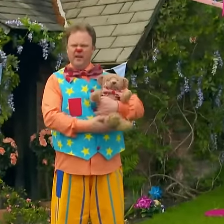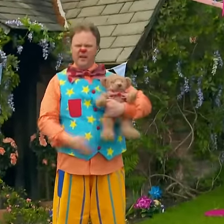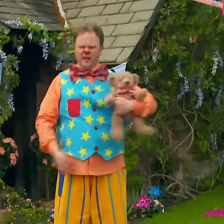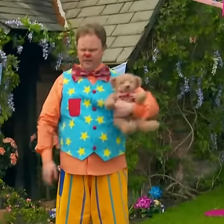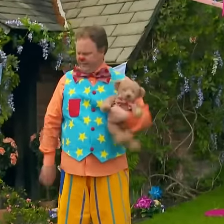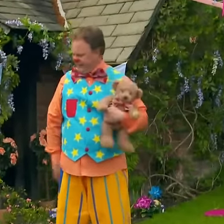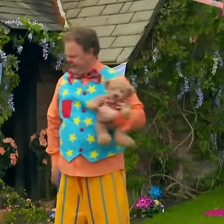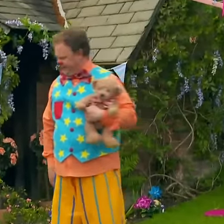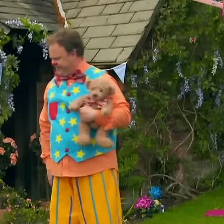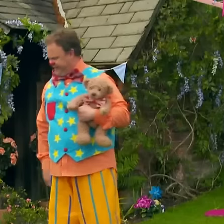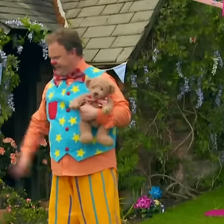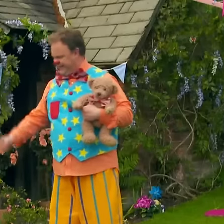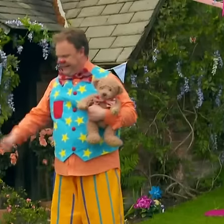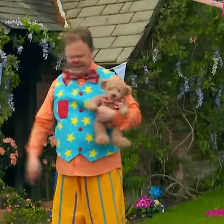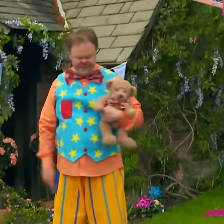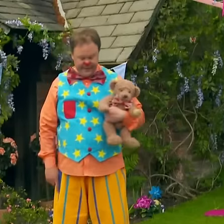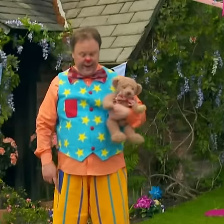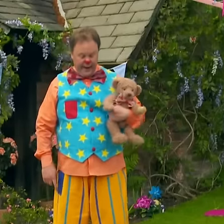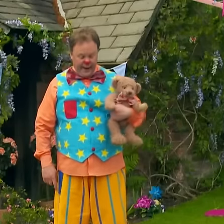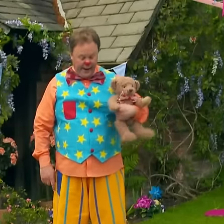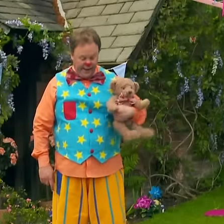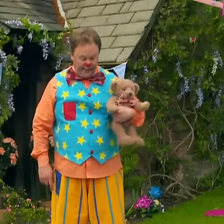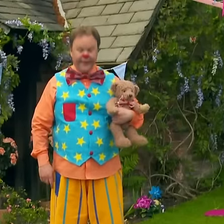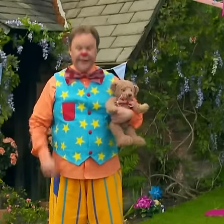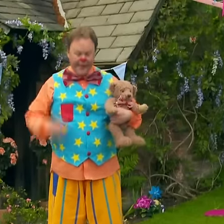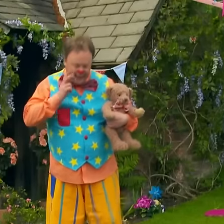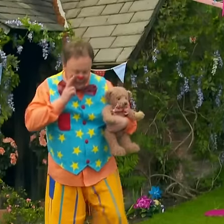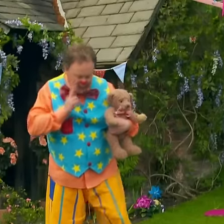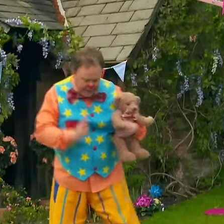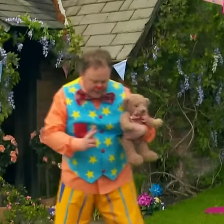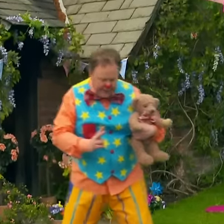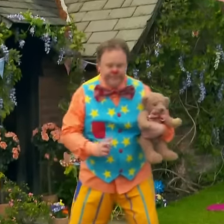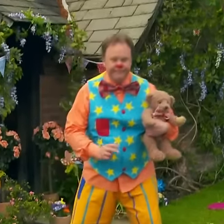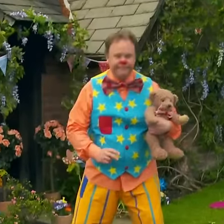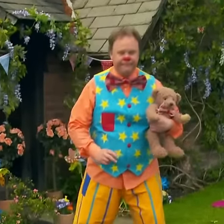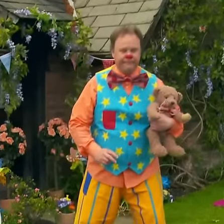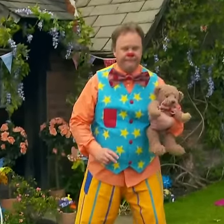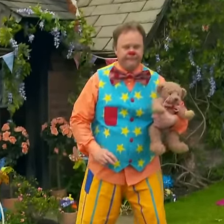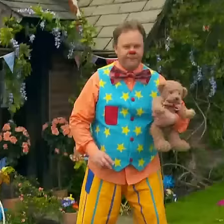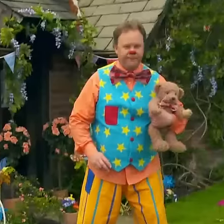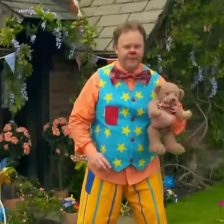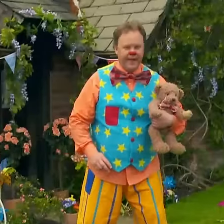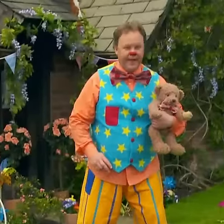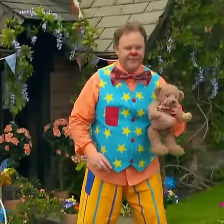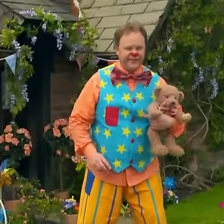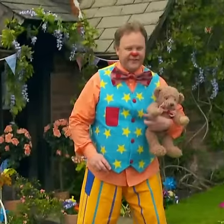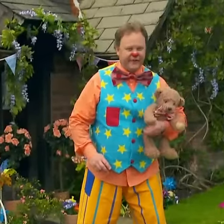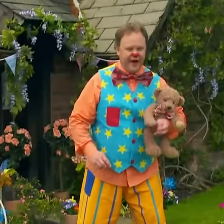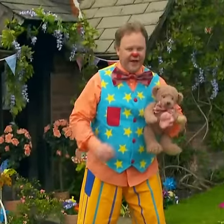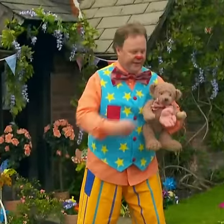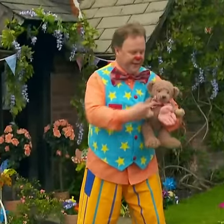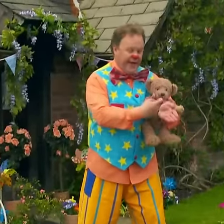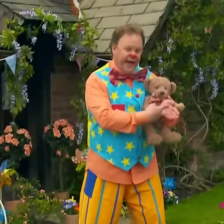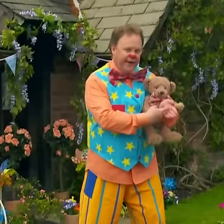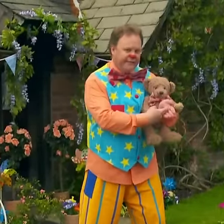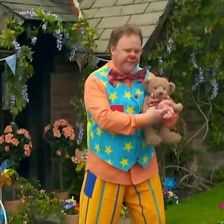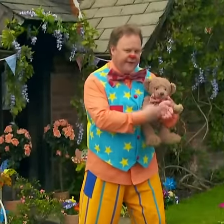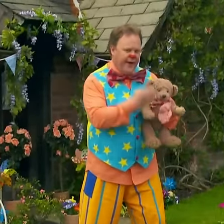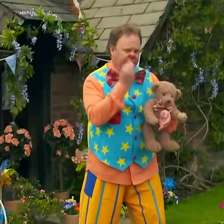Tumble? What? It's the grass. Oh! Look! It's a trail of